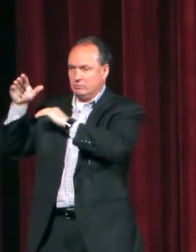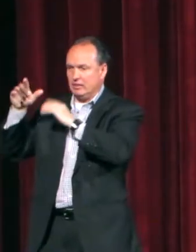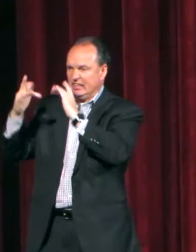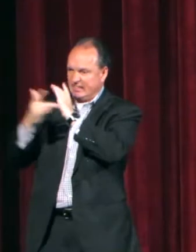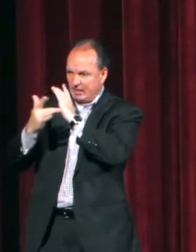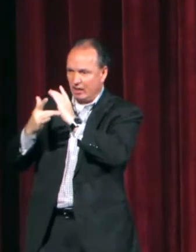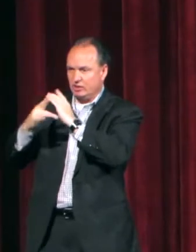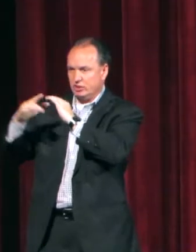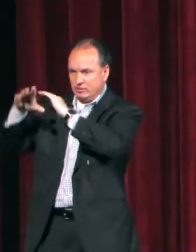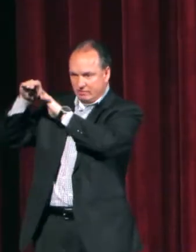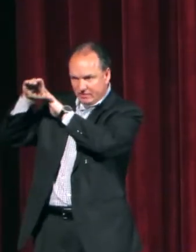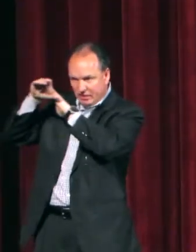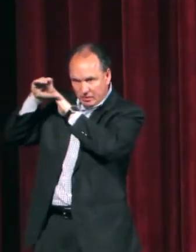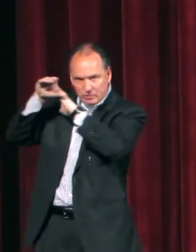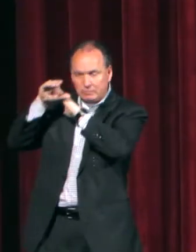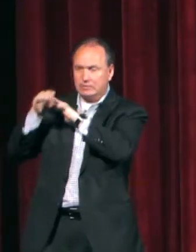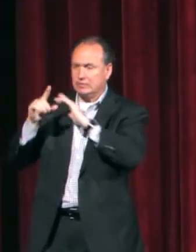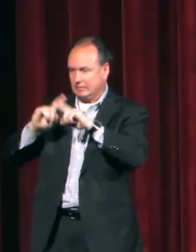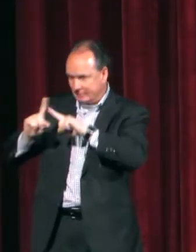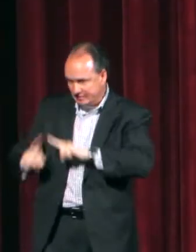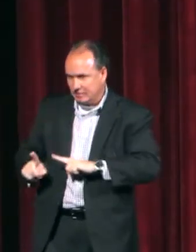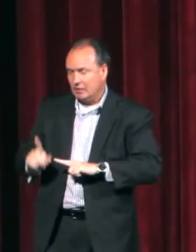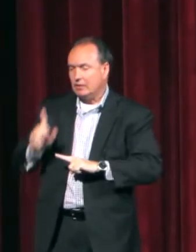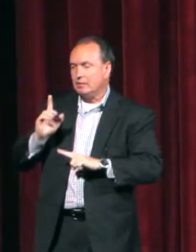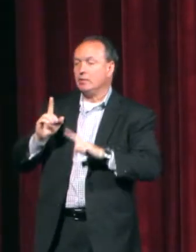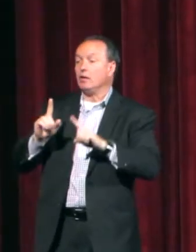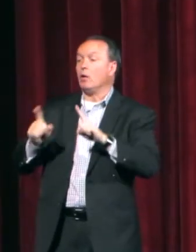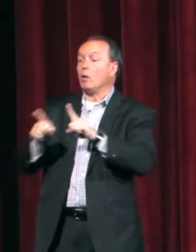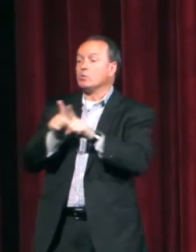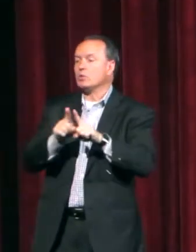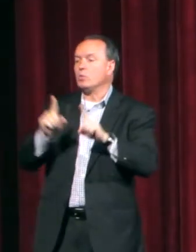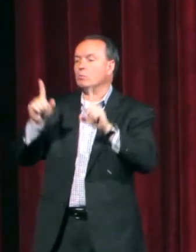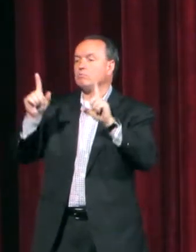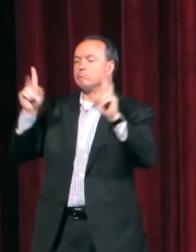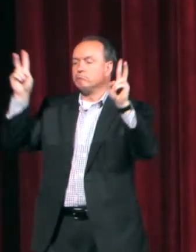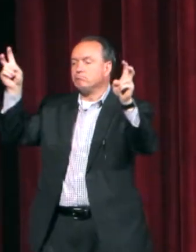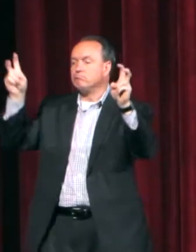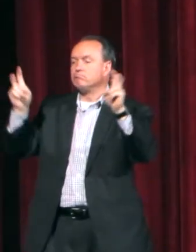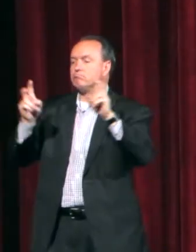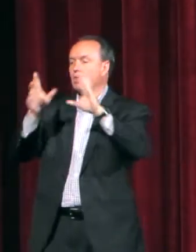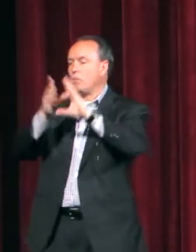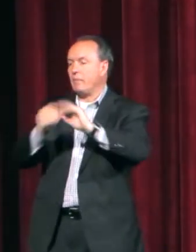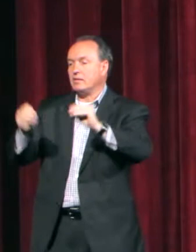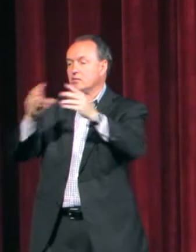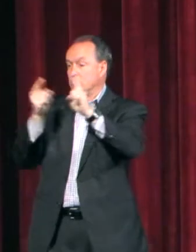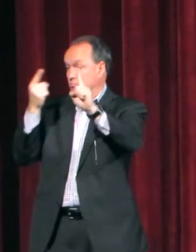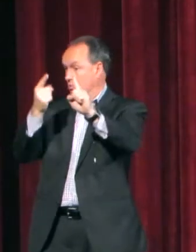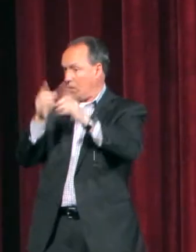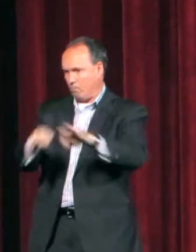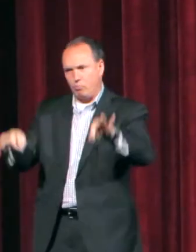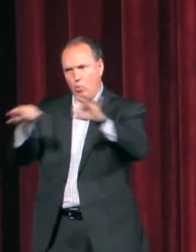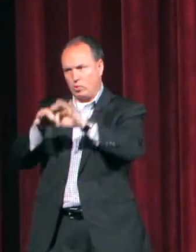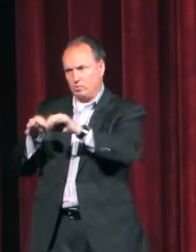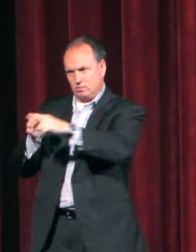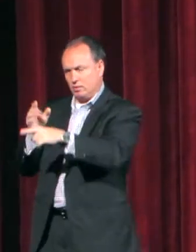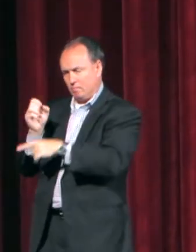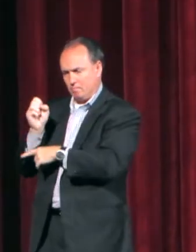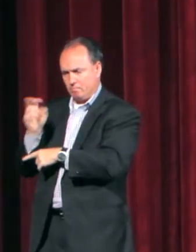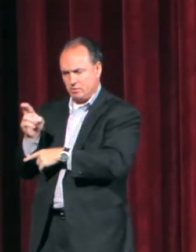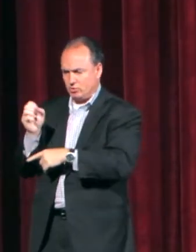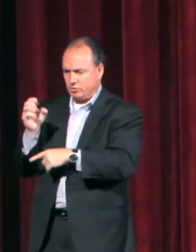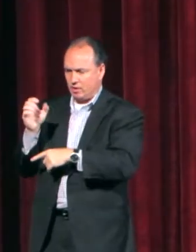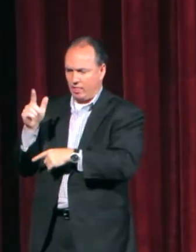as technology. And the message, which is, I believe it's one of the most important things that Mr. Scaletta touched